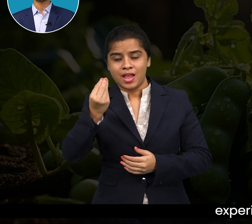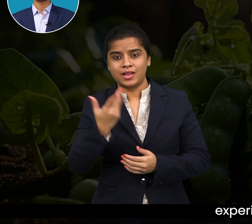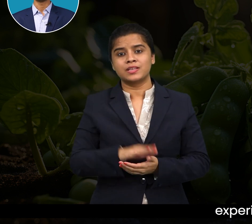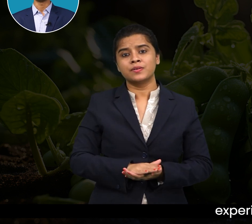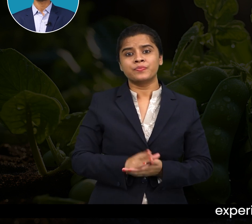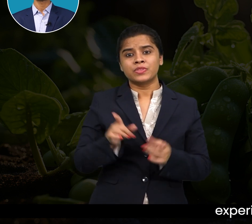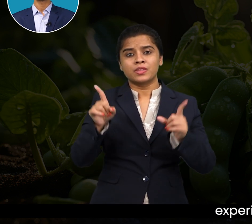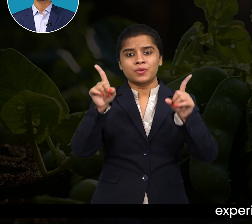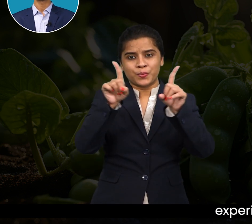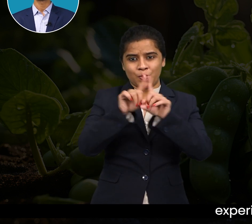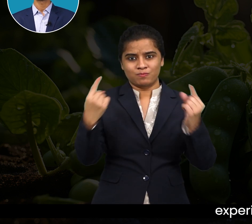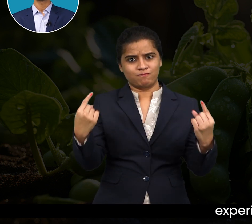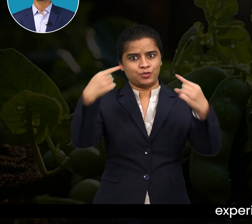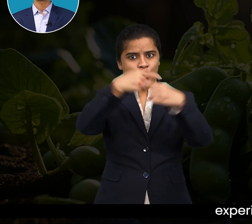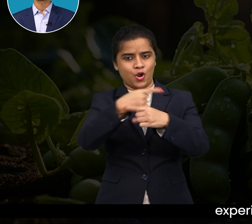Cross experiments.